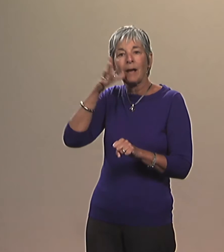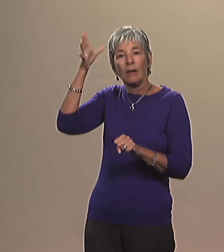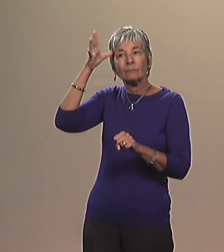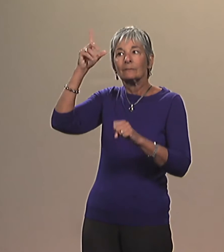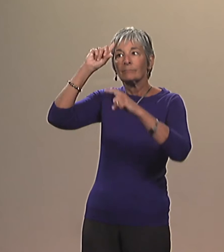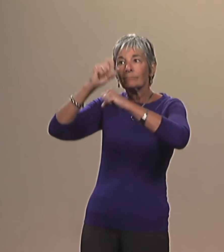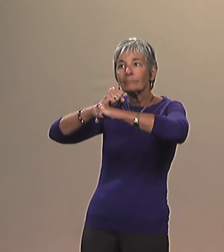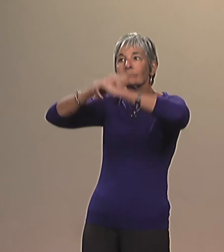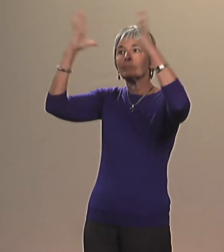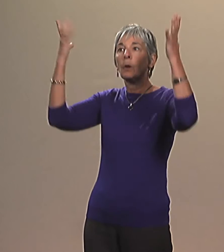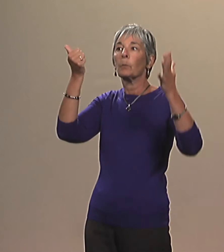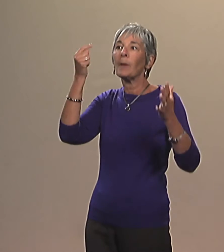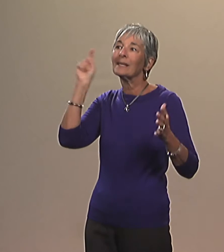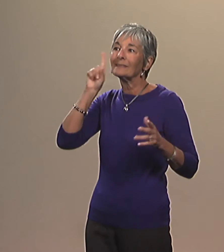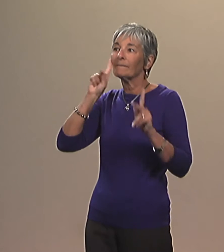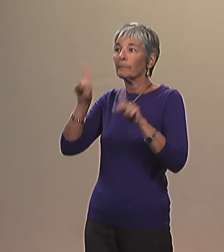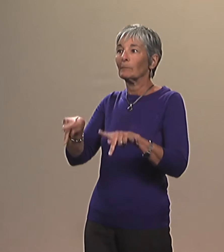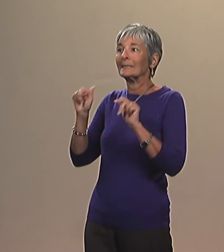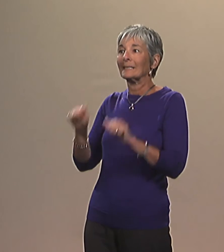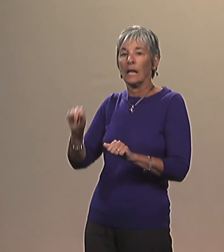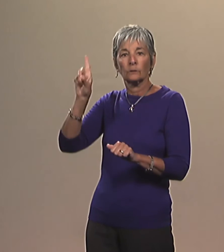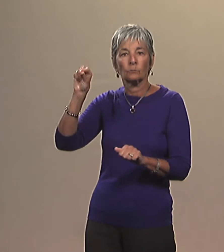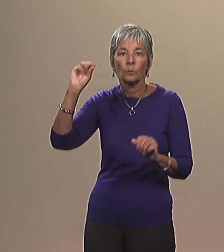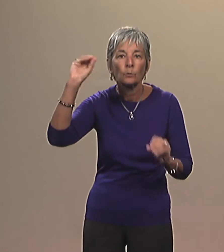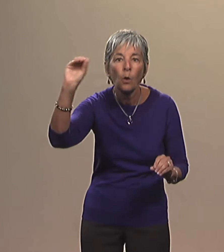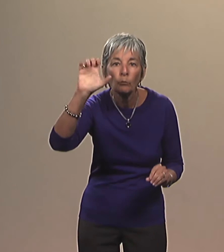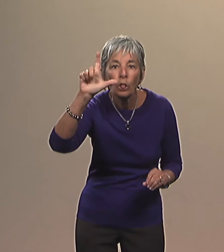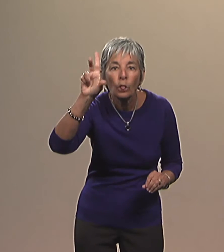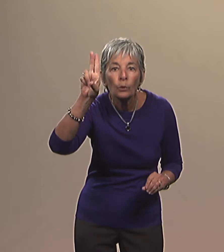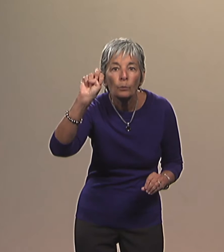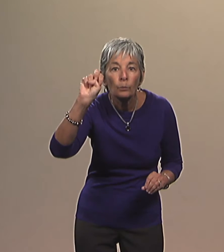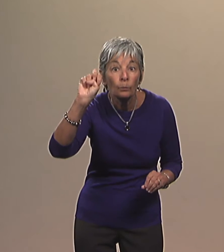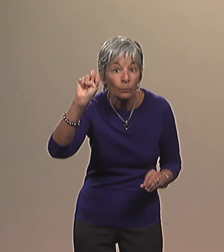Parents can't imagine what a deaf person can do. They have no clue at all.